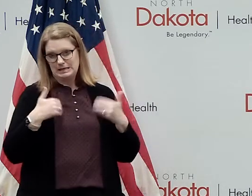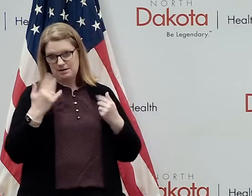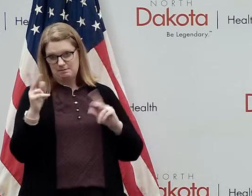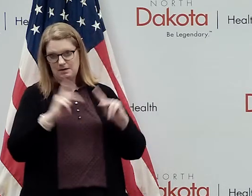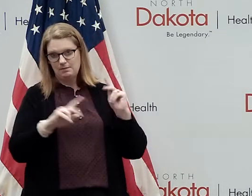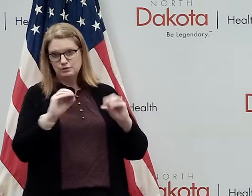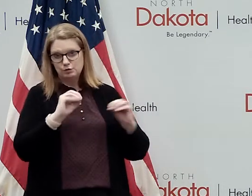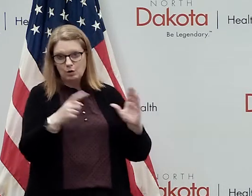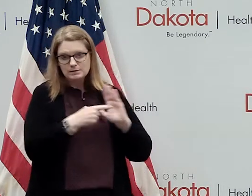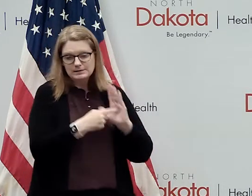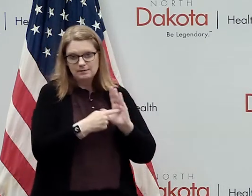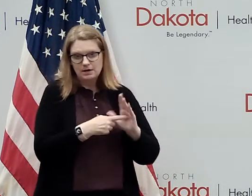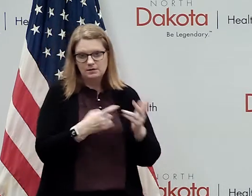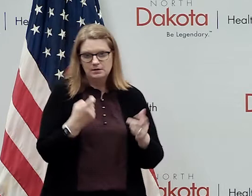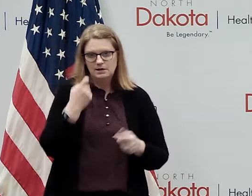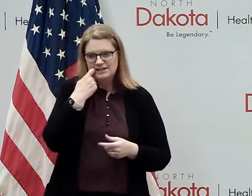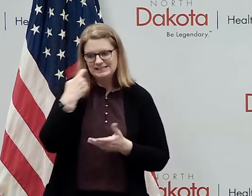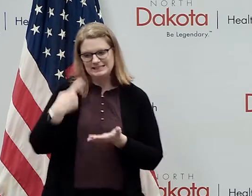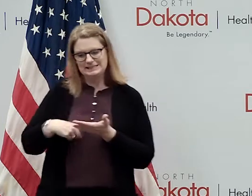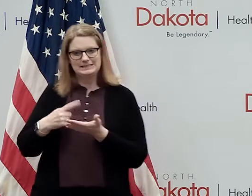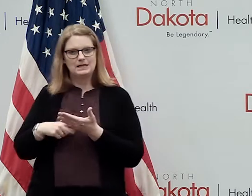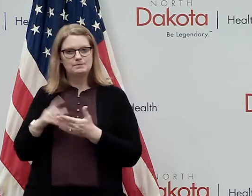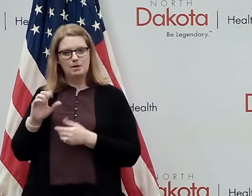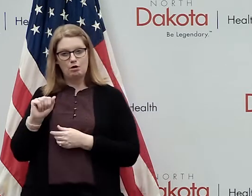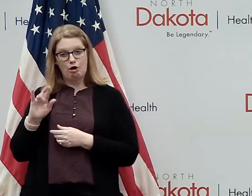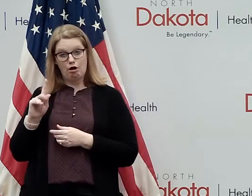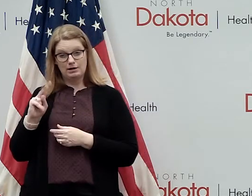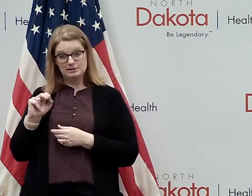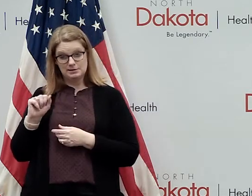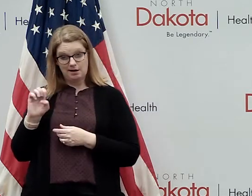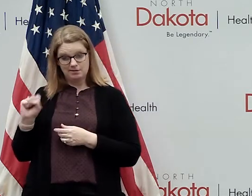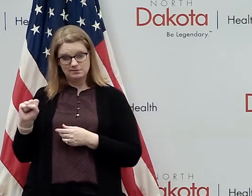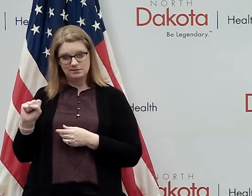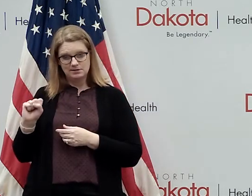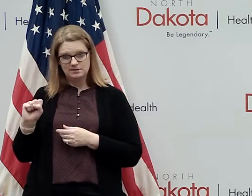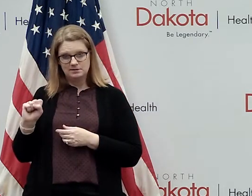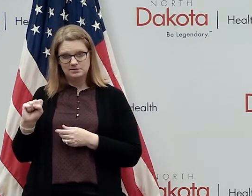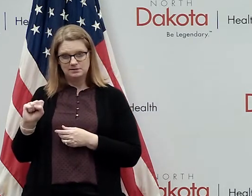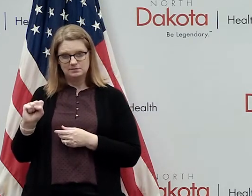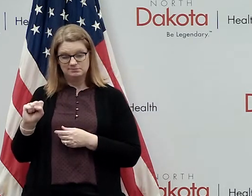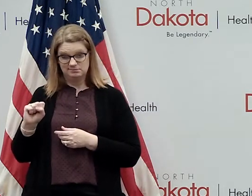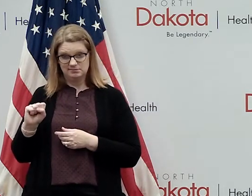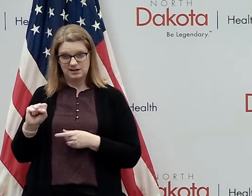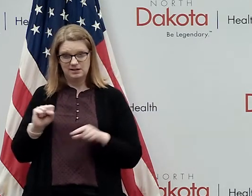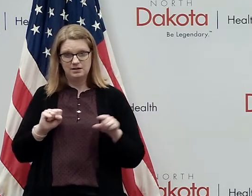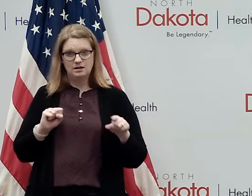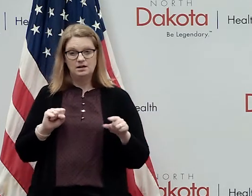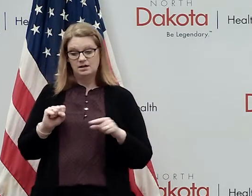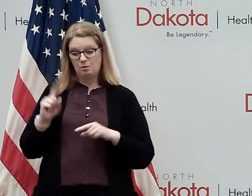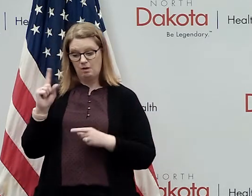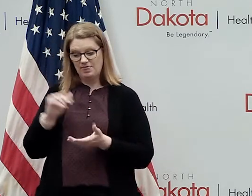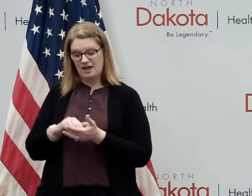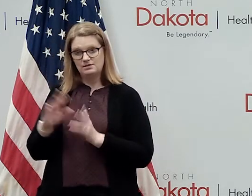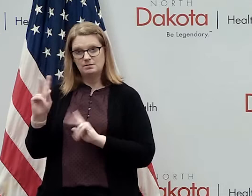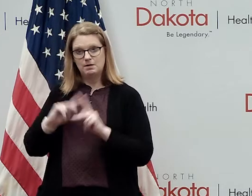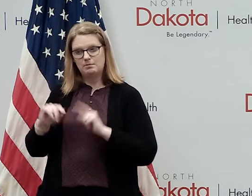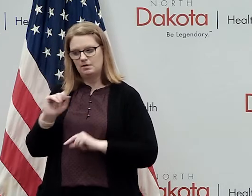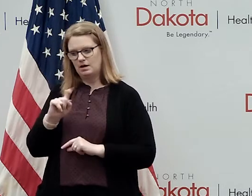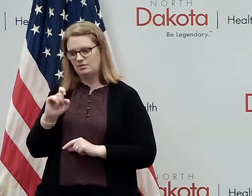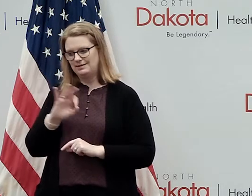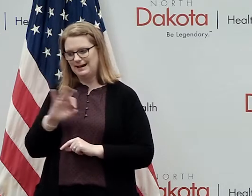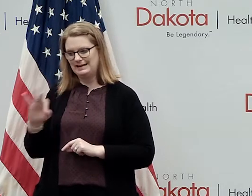the example at the opening about Arkansas. One way we can avoid that happening, they had 1,000 people at this plant in Arkansas. 199 of